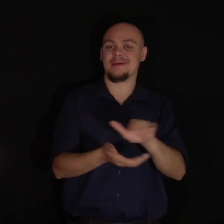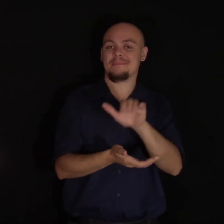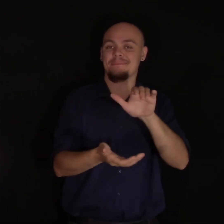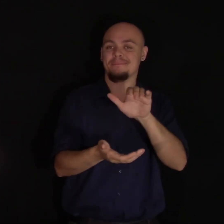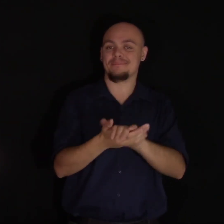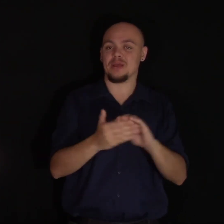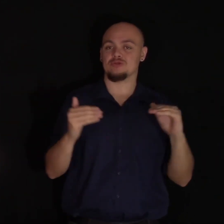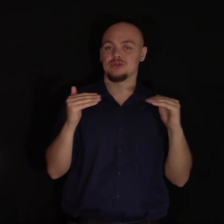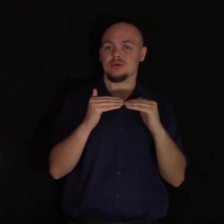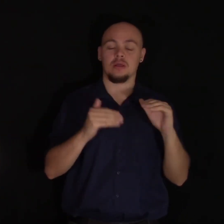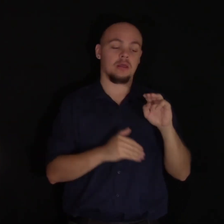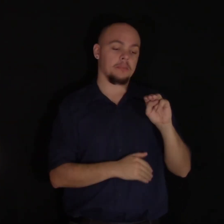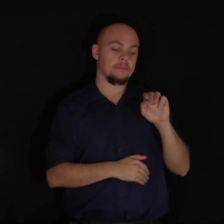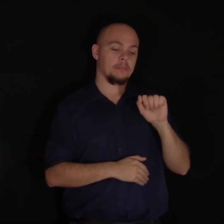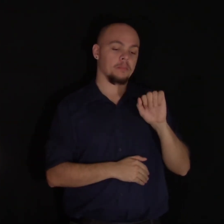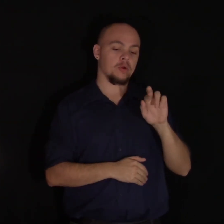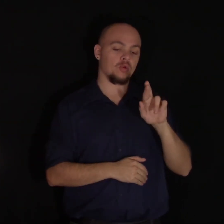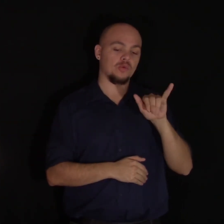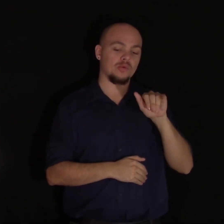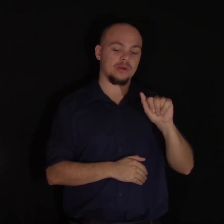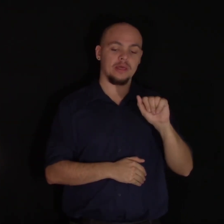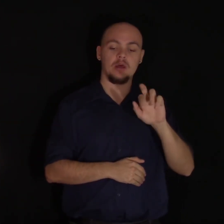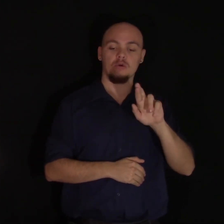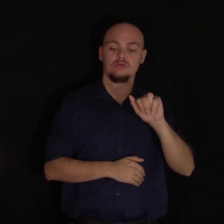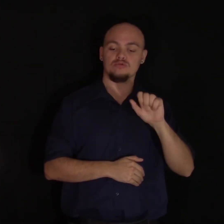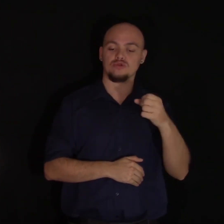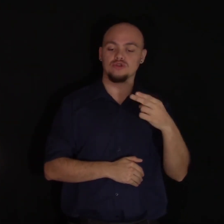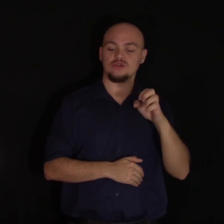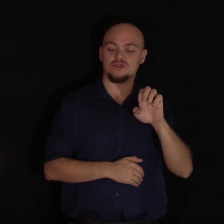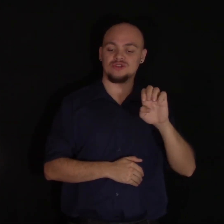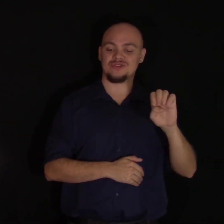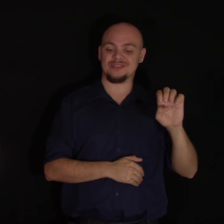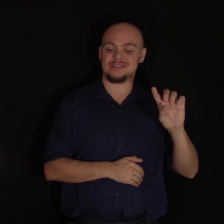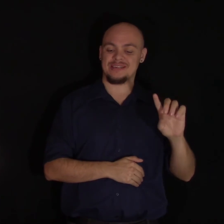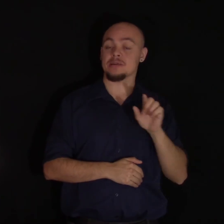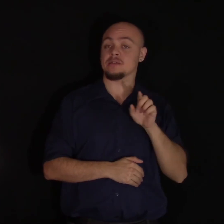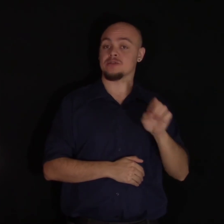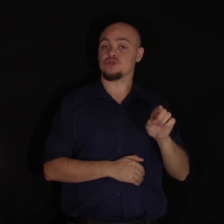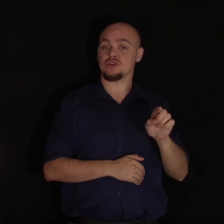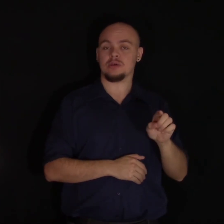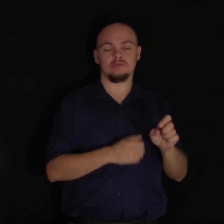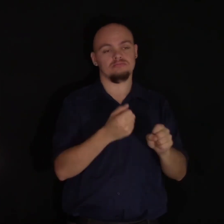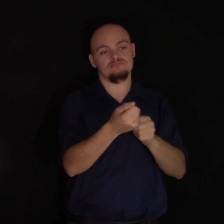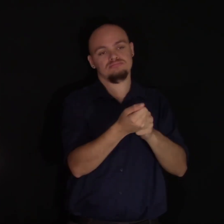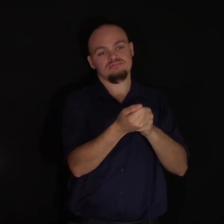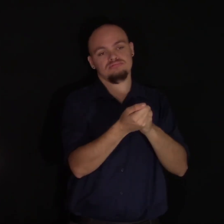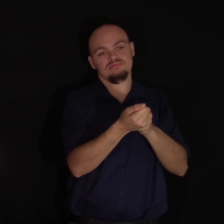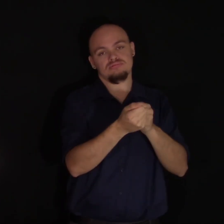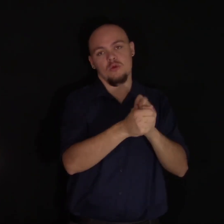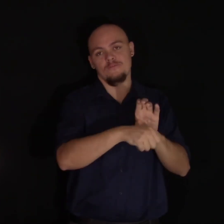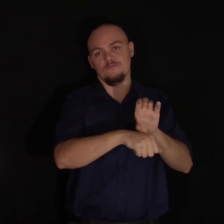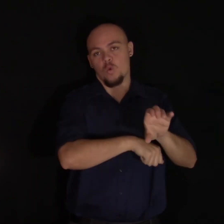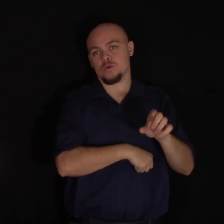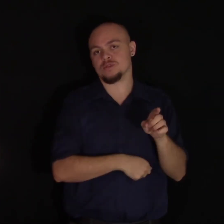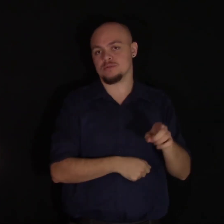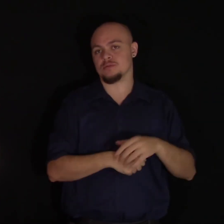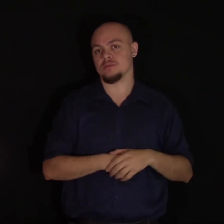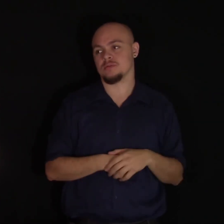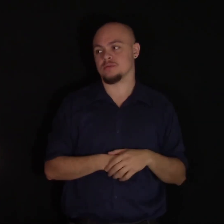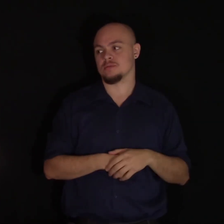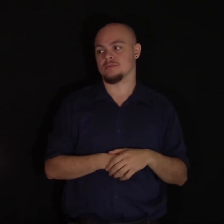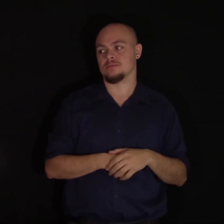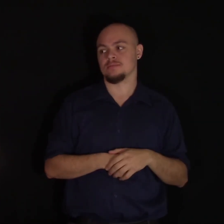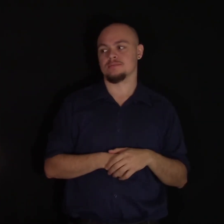There we met Maria Rashid. Maria was the driving force behind that movement. Digo que en realidad los efectos del matrimonio igualitario no